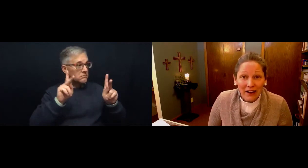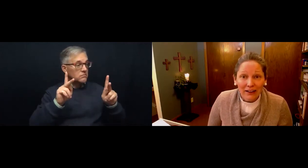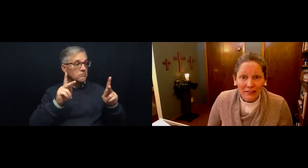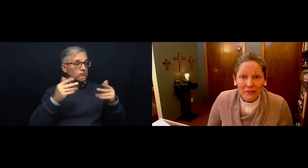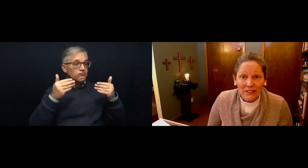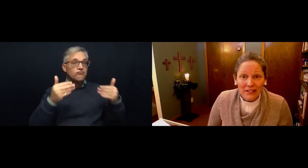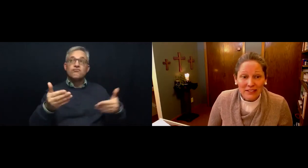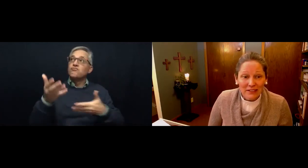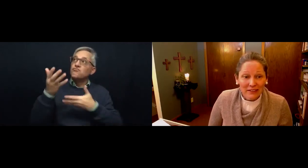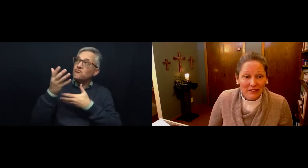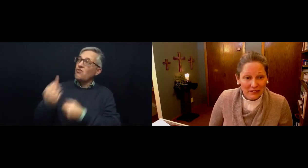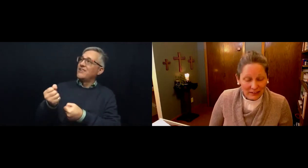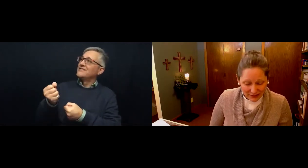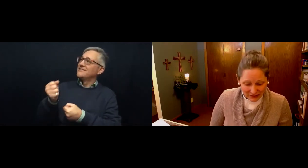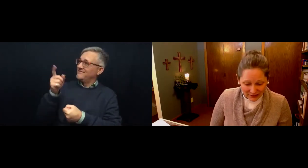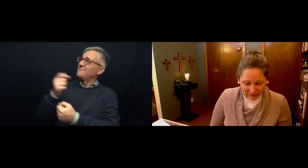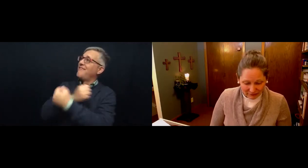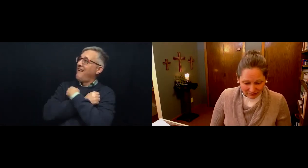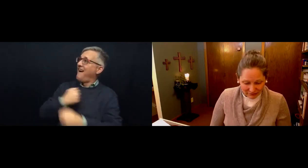that God loves us.